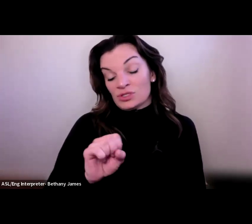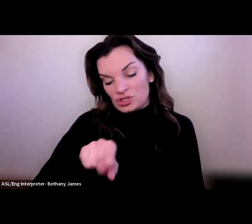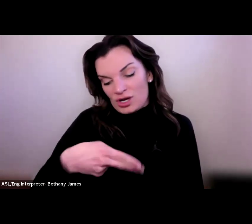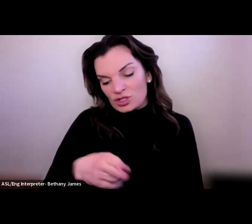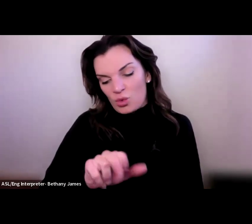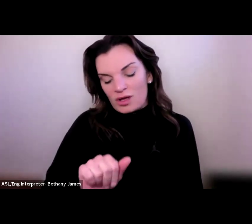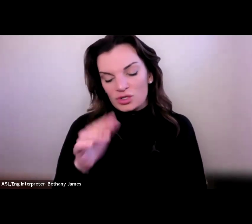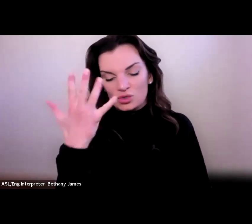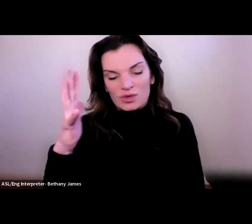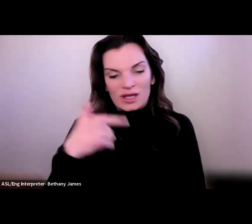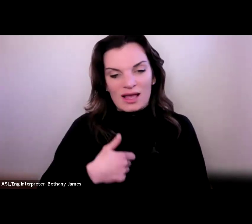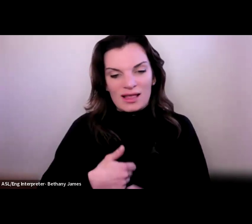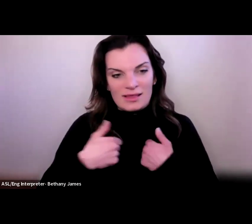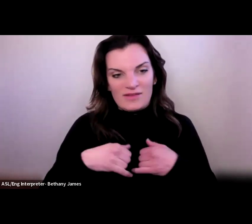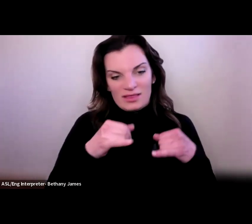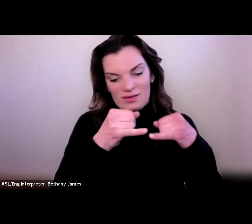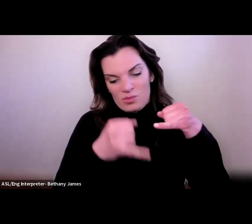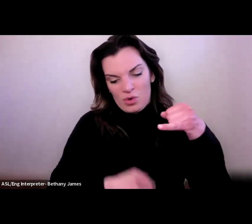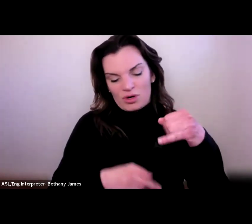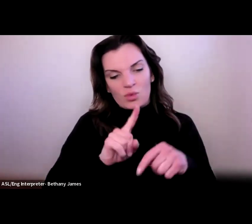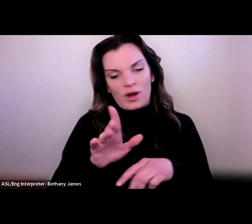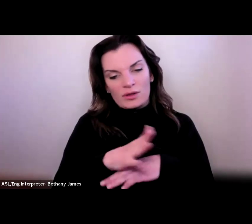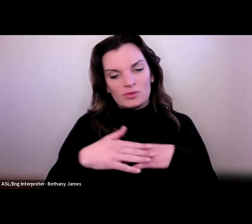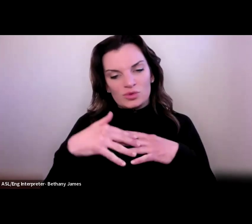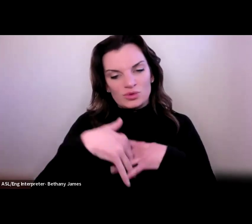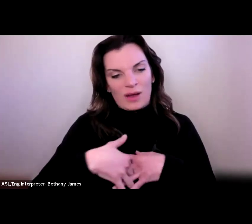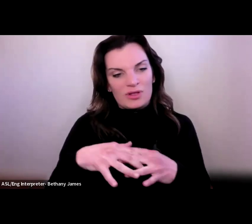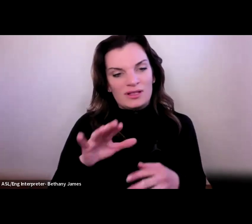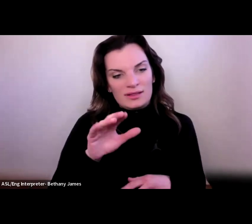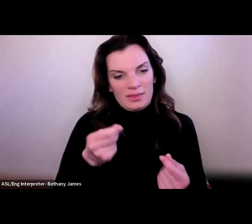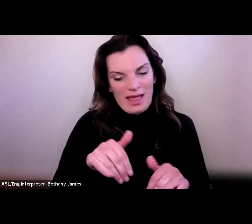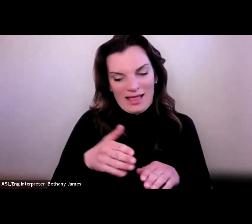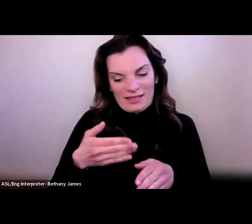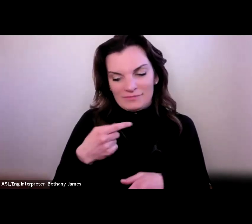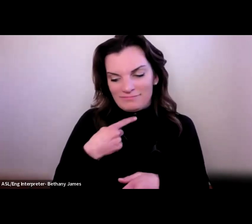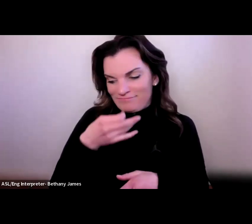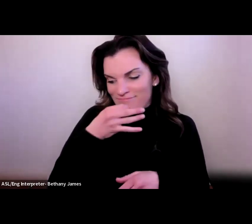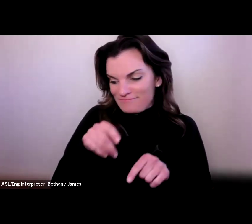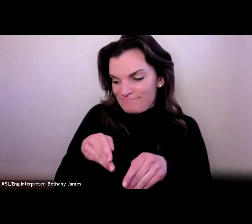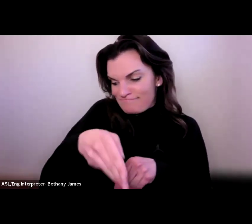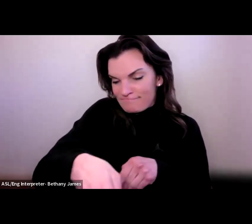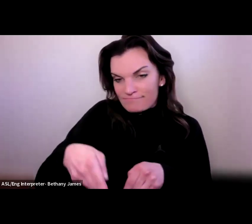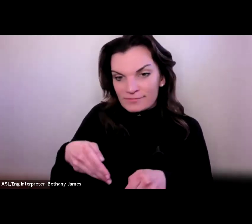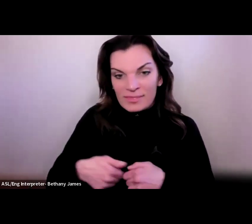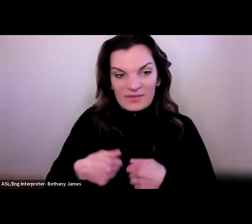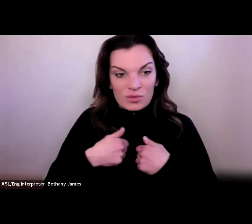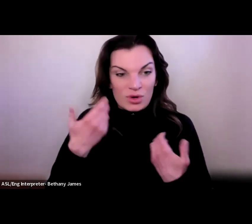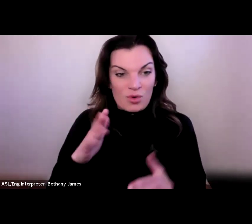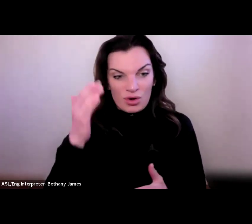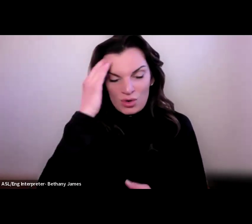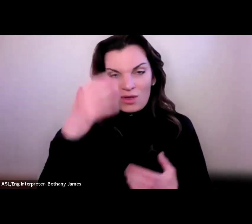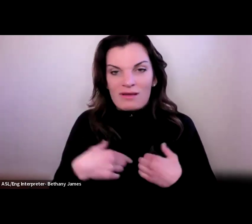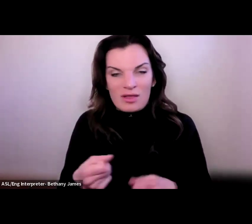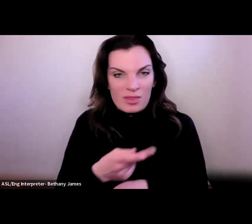an unincorporated community and tribal land. So we are already in a difficult position for healthcare, even